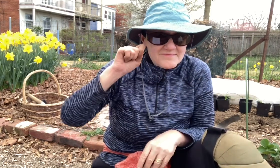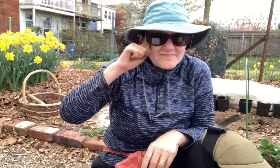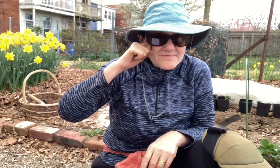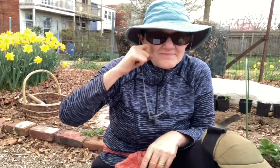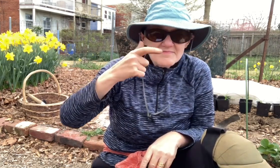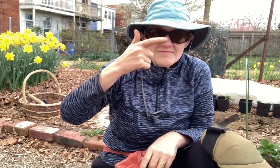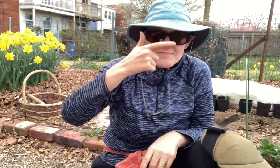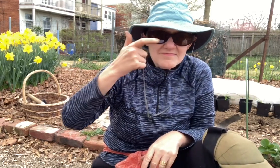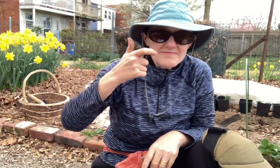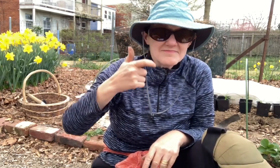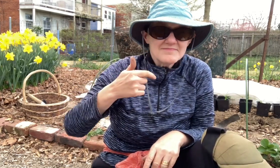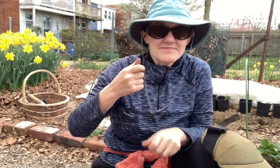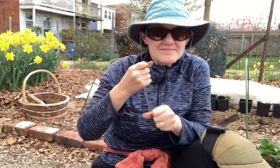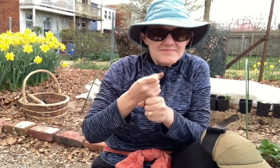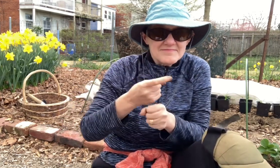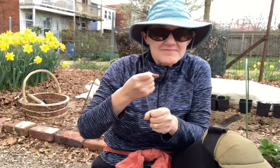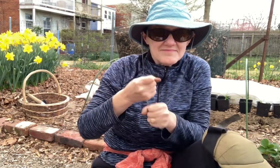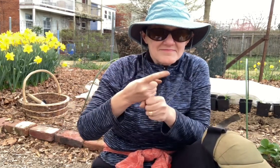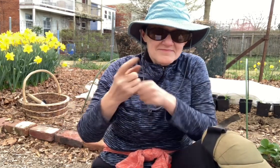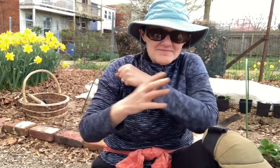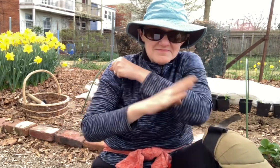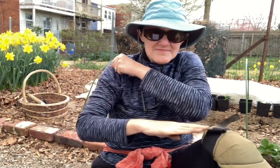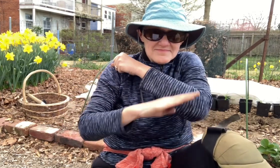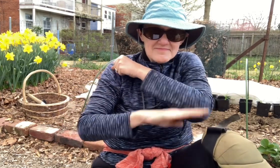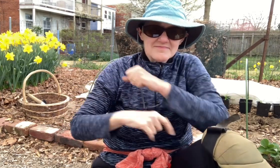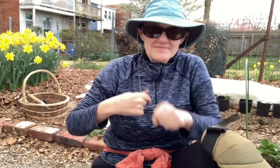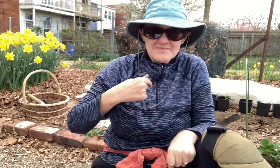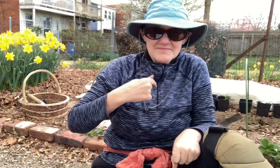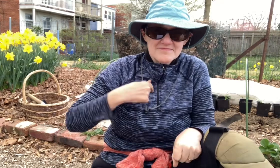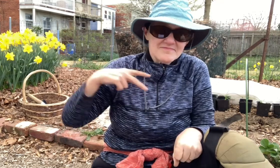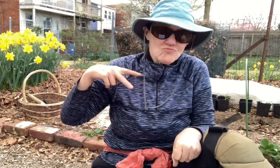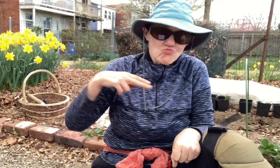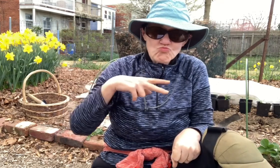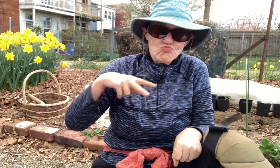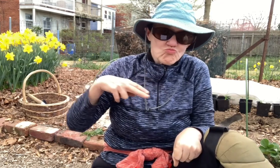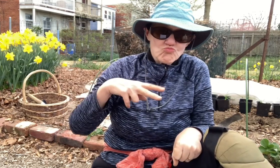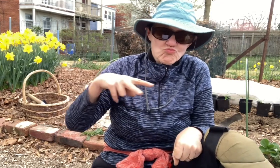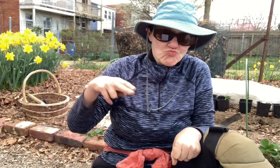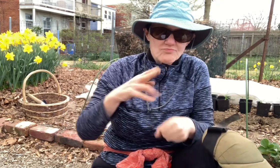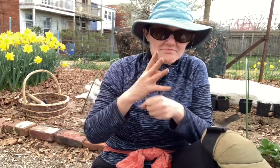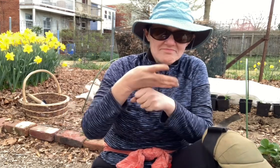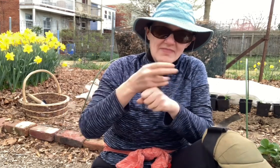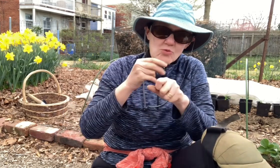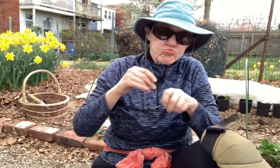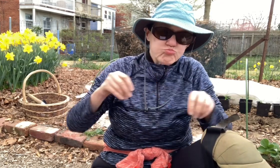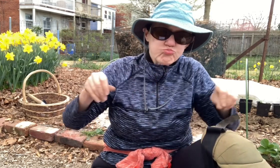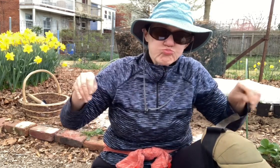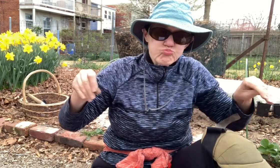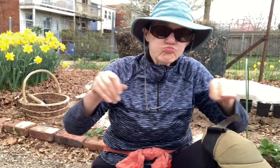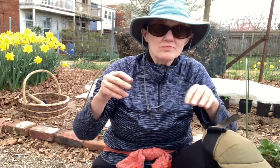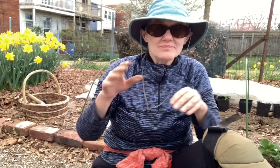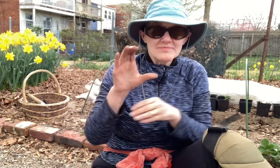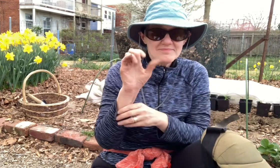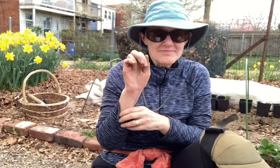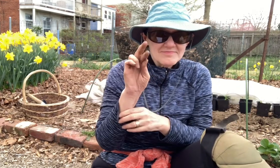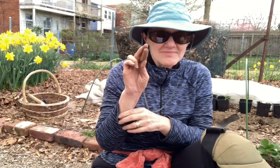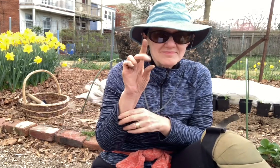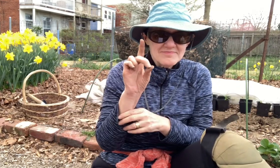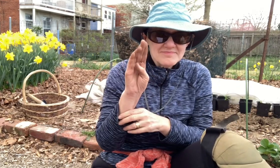Now I don't plan to feed my onions because every fall I chop and drop all of my old